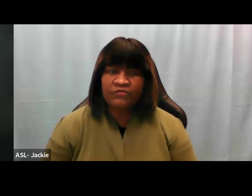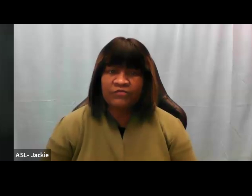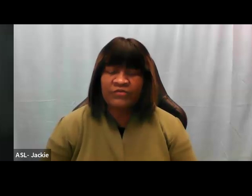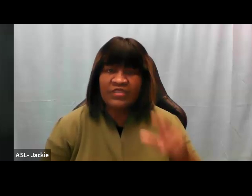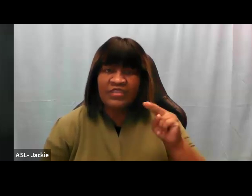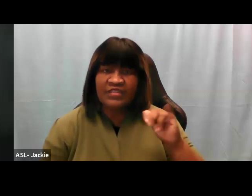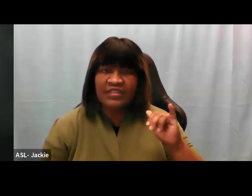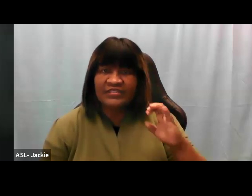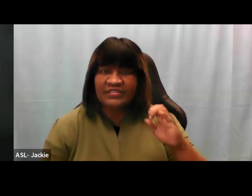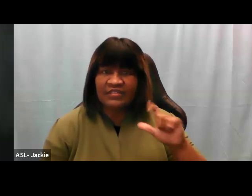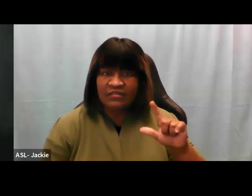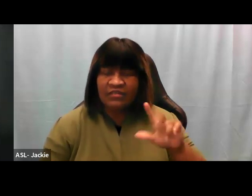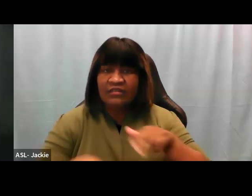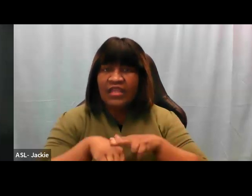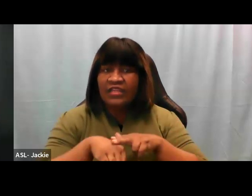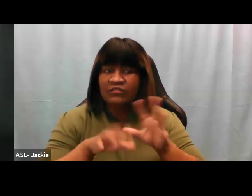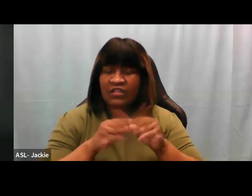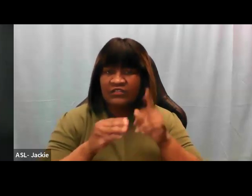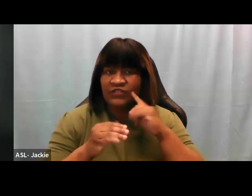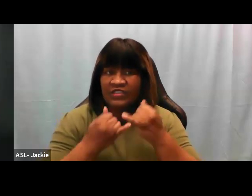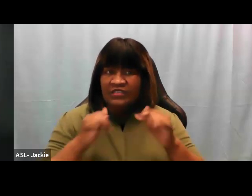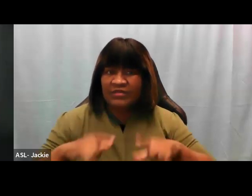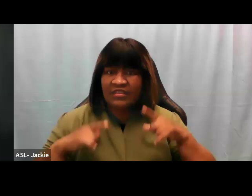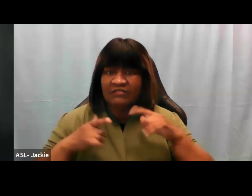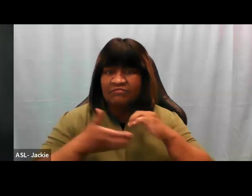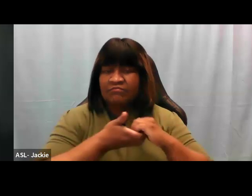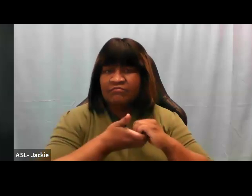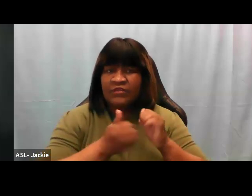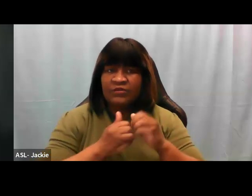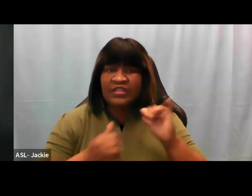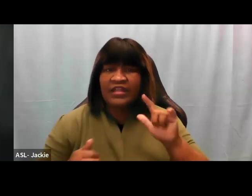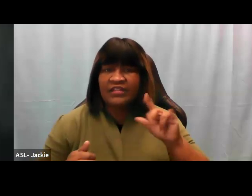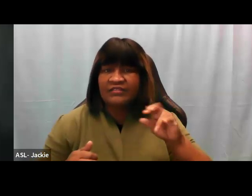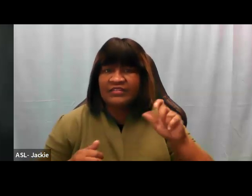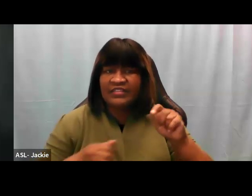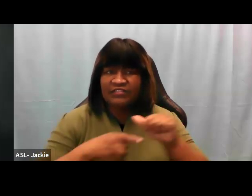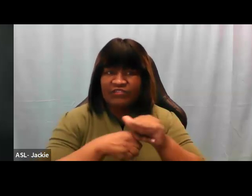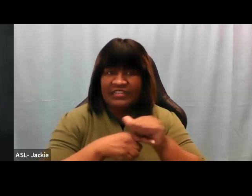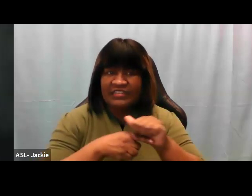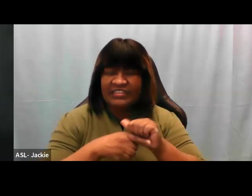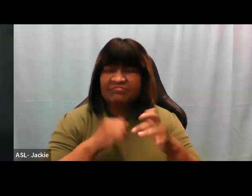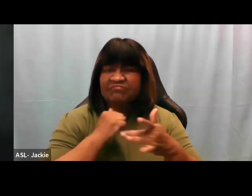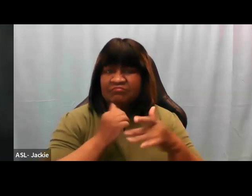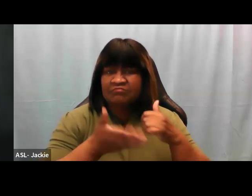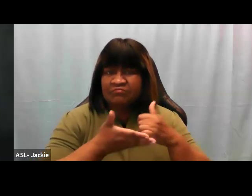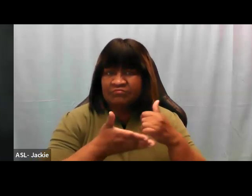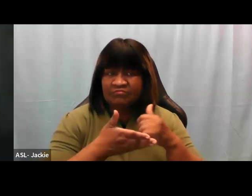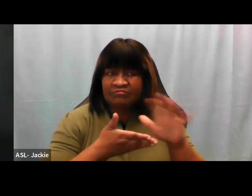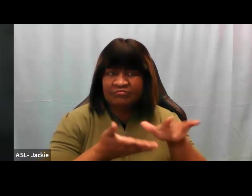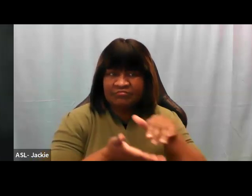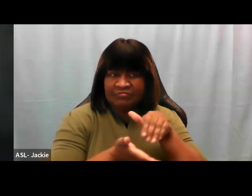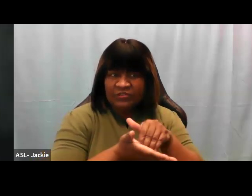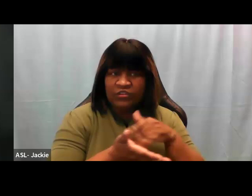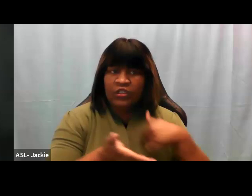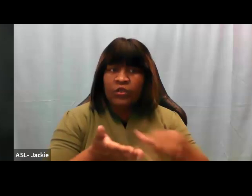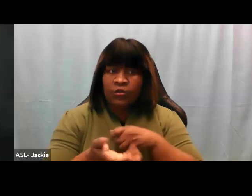NICL, National Council on Independent Living, is a partner with the ILNet Training and Technical Assistance Center, and we